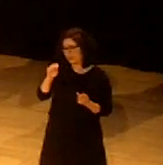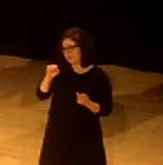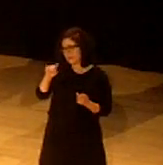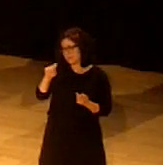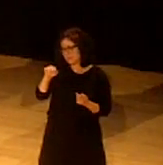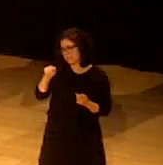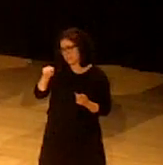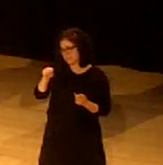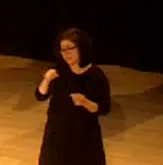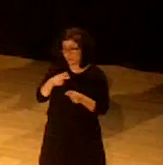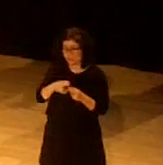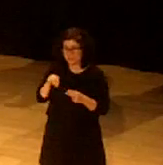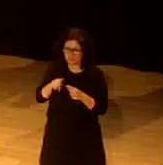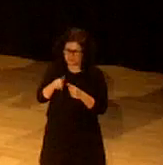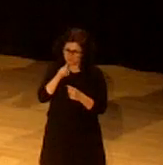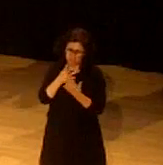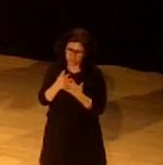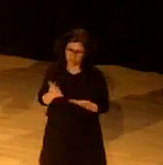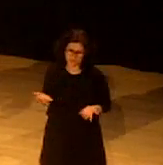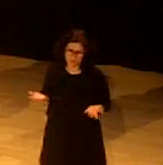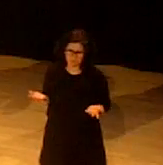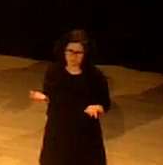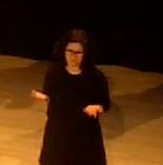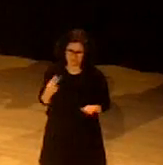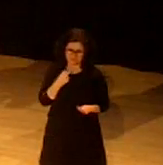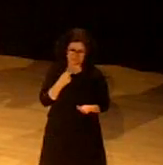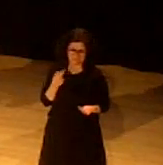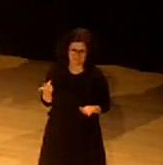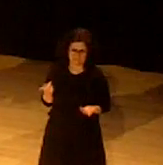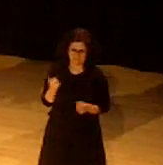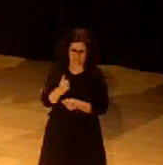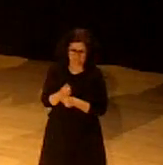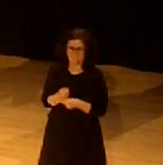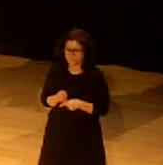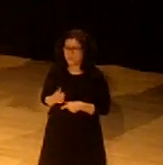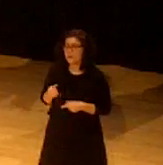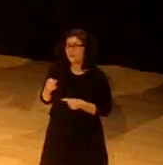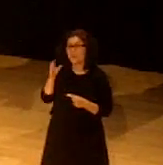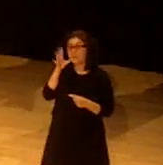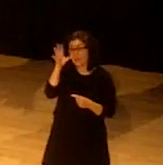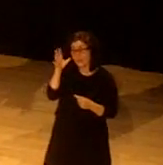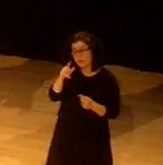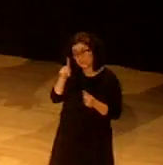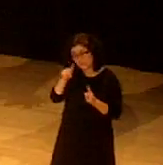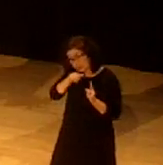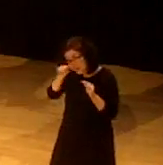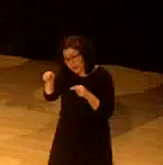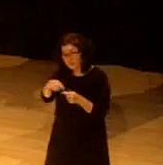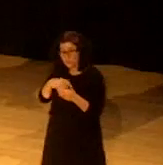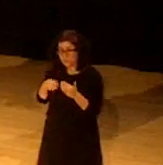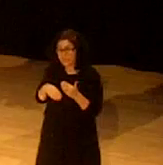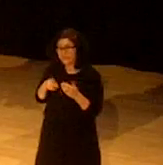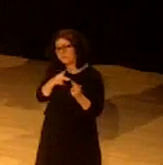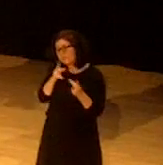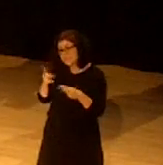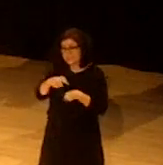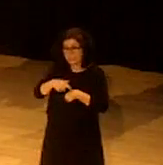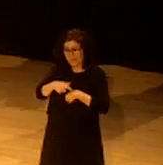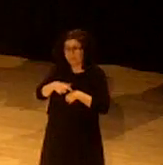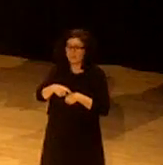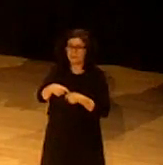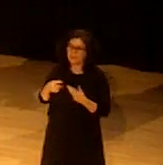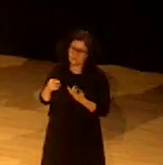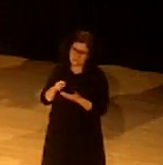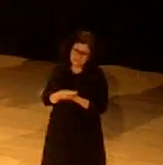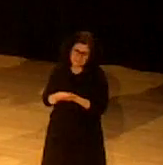And the parents would come, and the guardians would come, and there would be kind of a frisson over the weekend. It would be visiting time. And it was